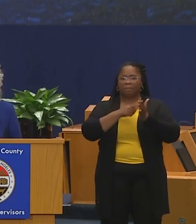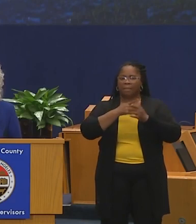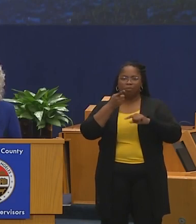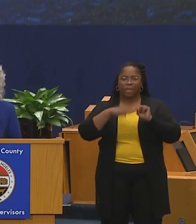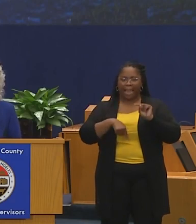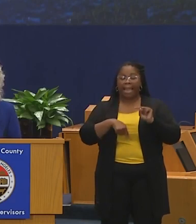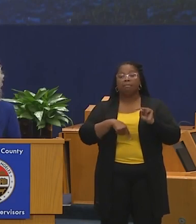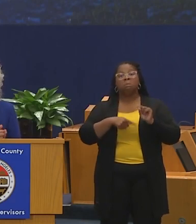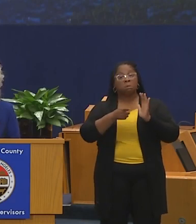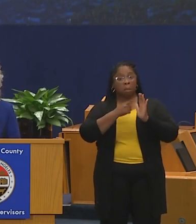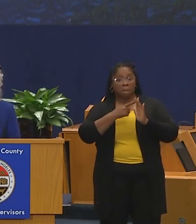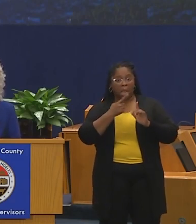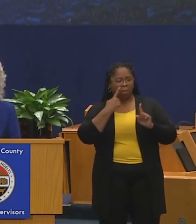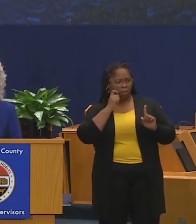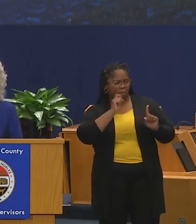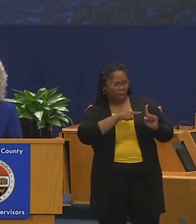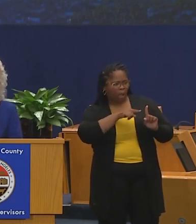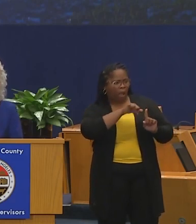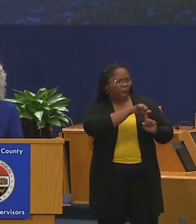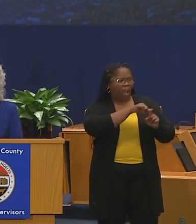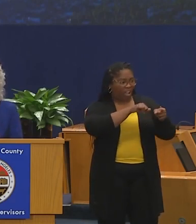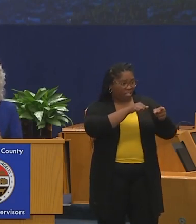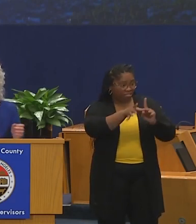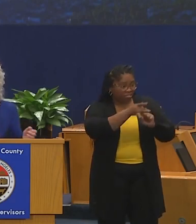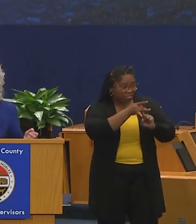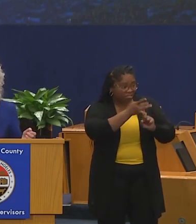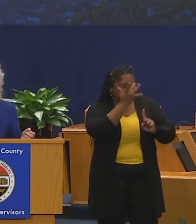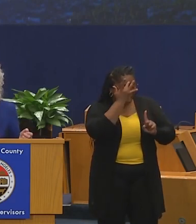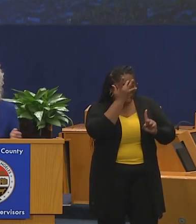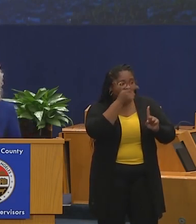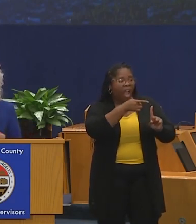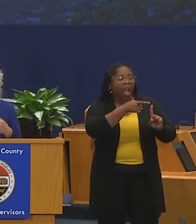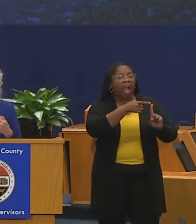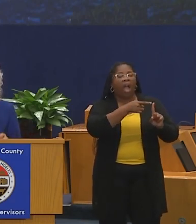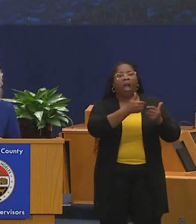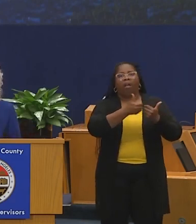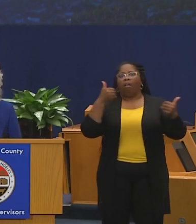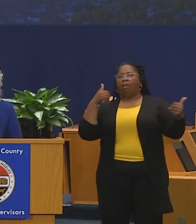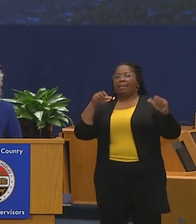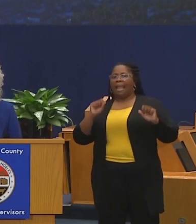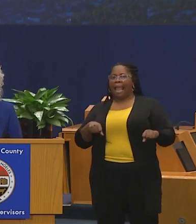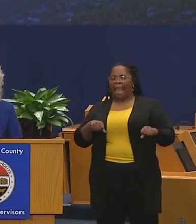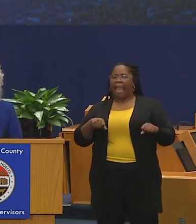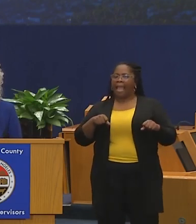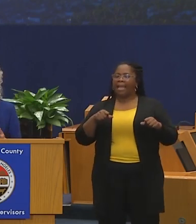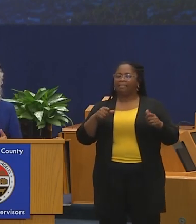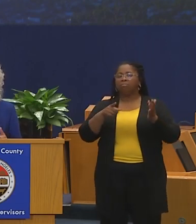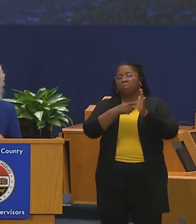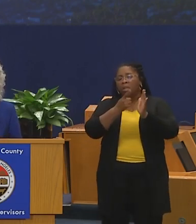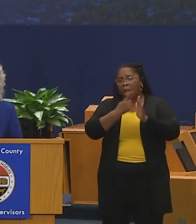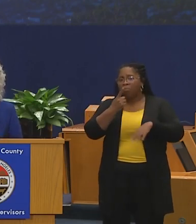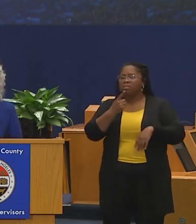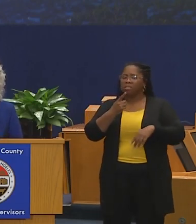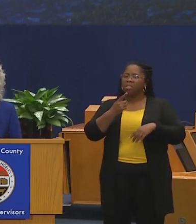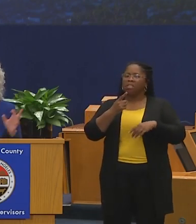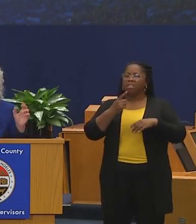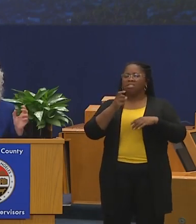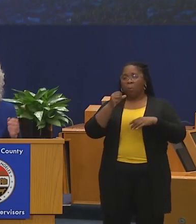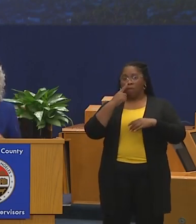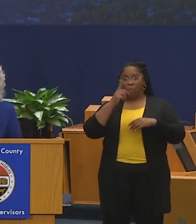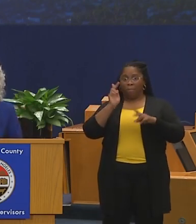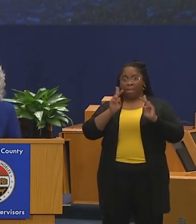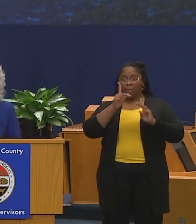had that exposure and you were told to quarantine. And then it's a pretty straight line as to how, in fact, you became infected. So for the